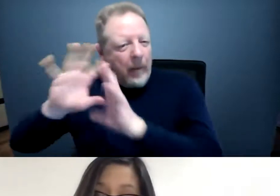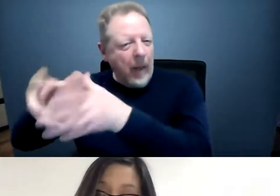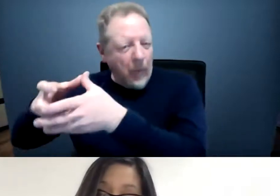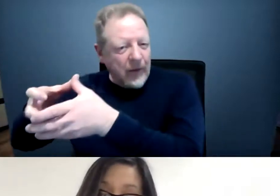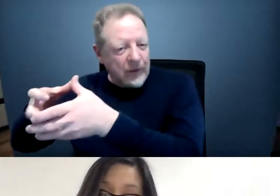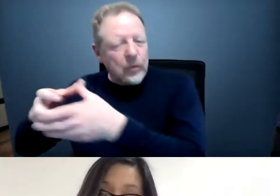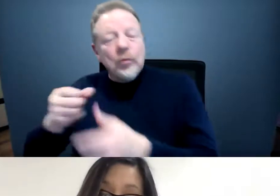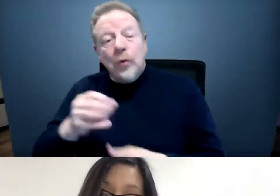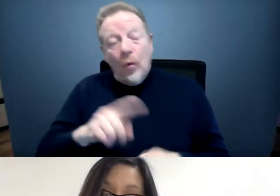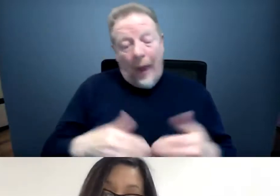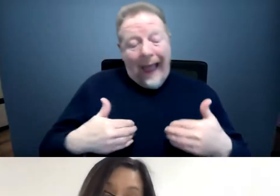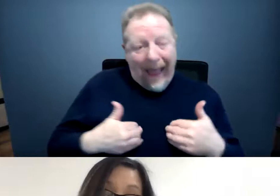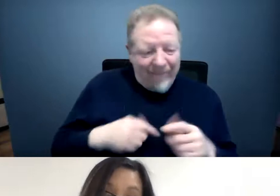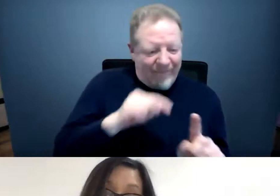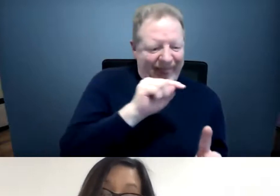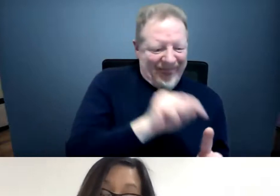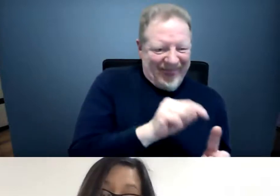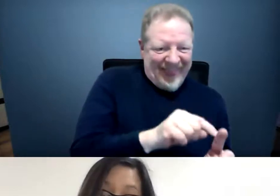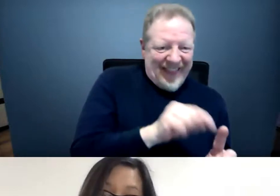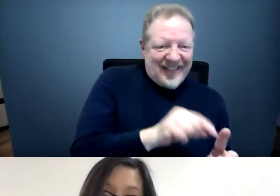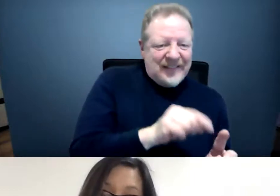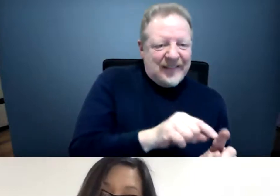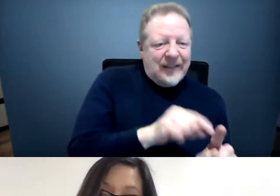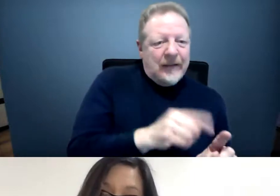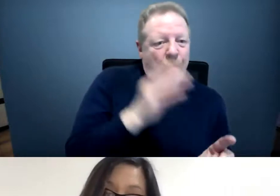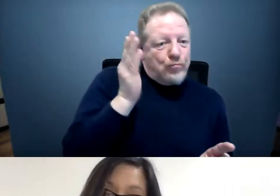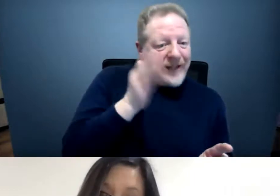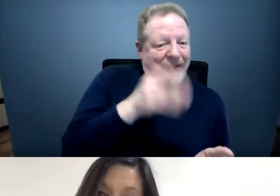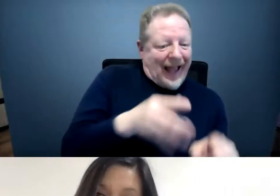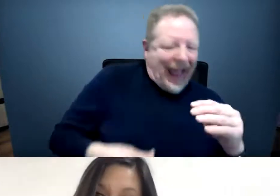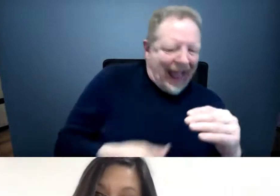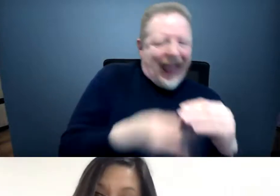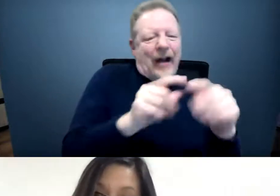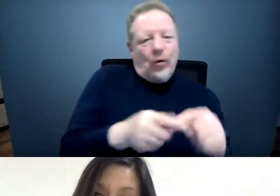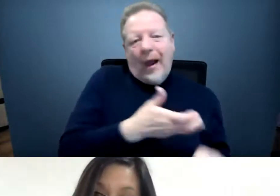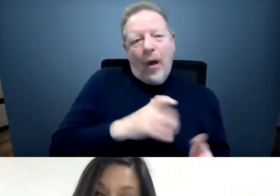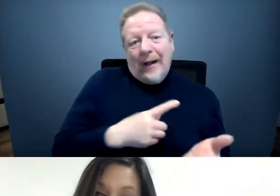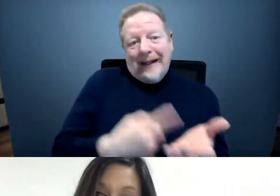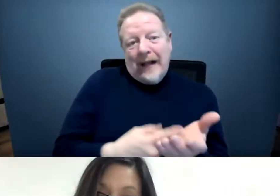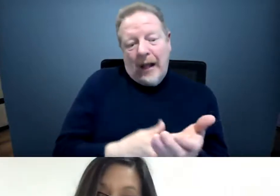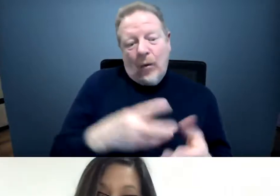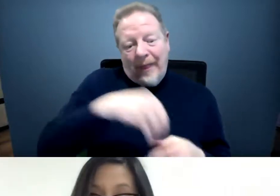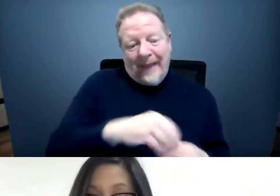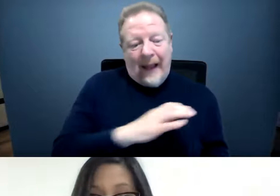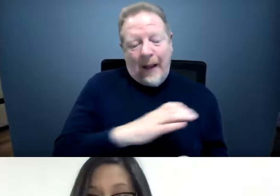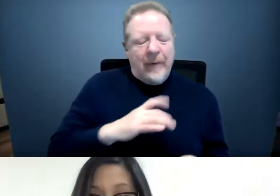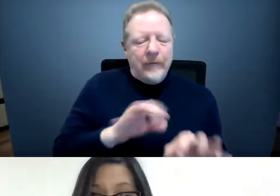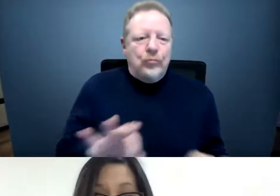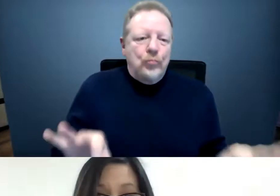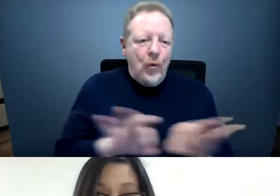to have this presentation added to our discussion here within the committee, I think it's wonderful. So